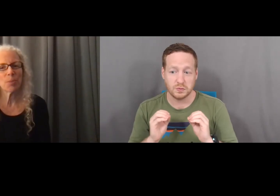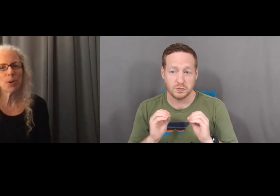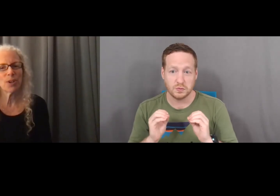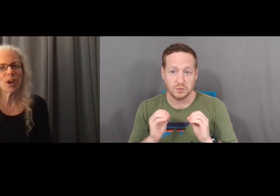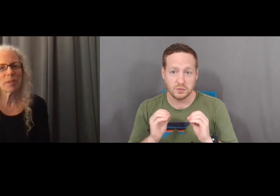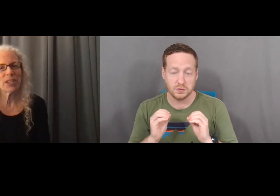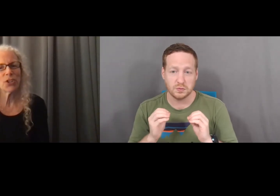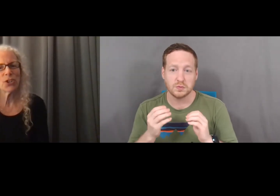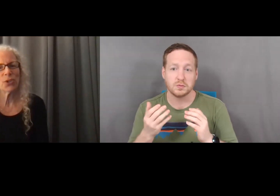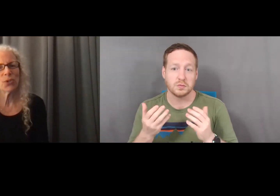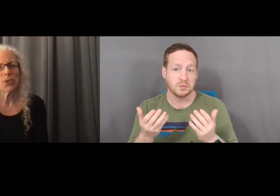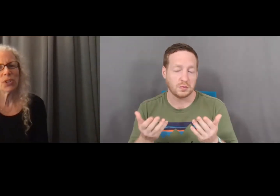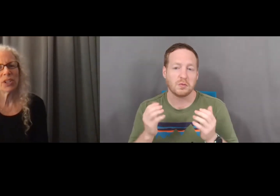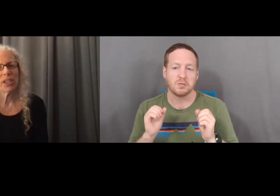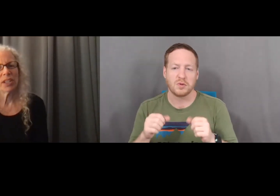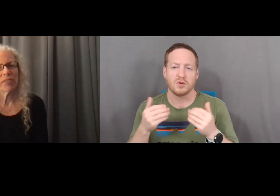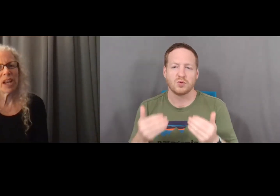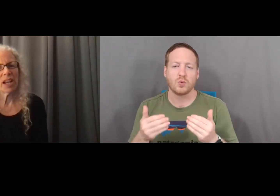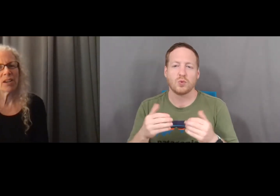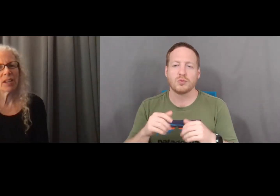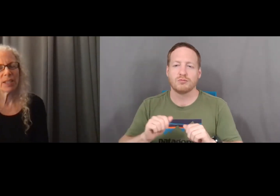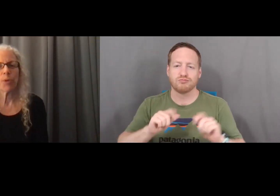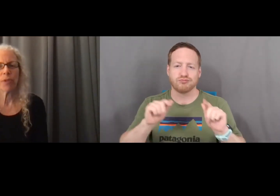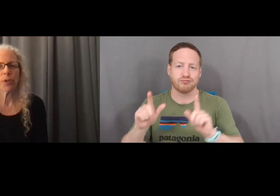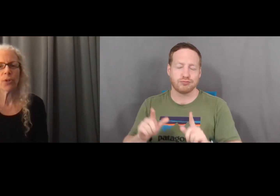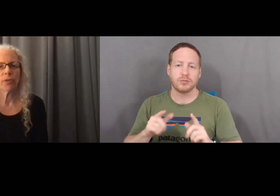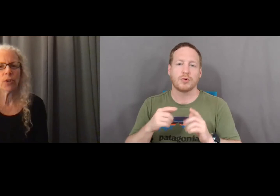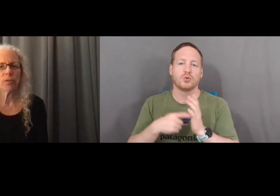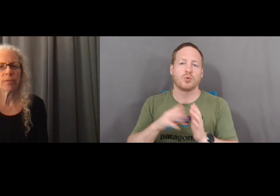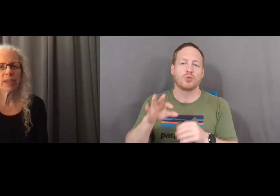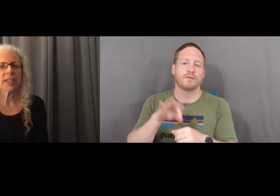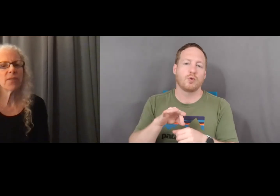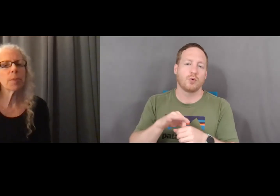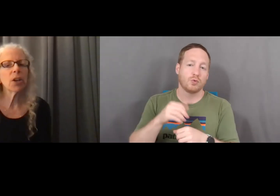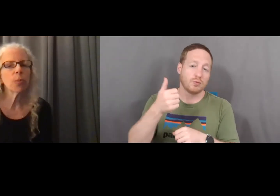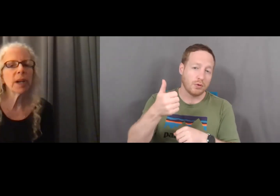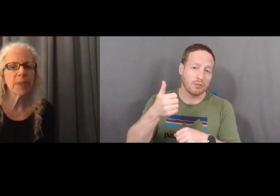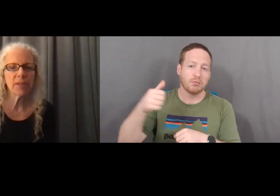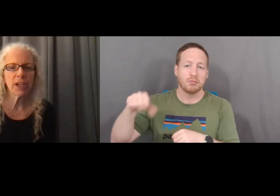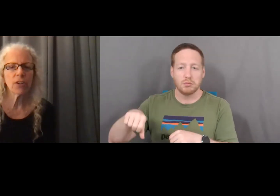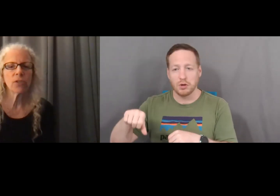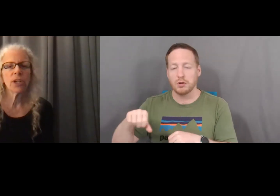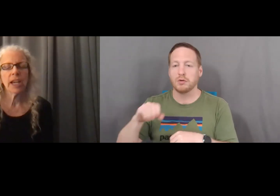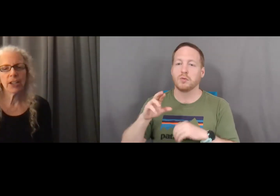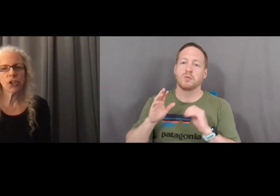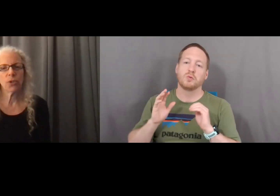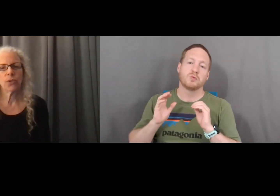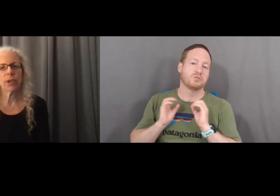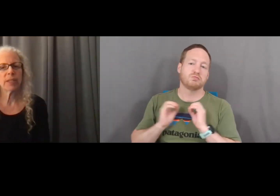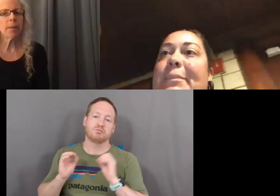support or opposition to? If not, let's move forward to a vote. Let's everybody open up their video and show thumbs up,